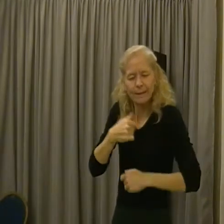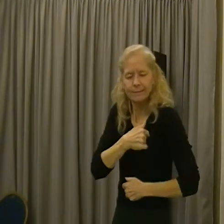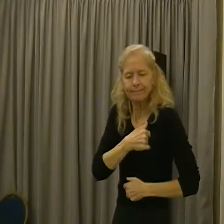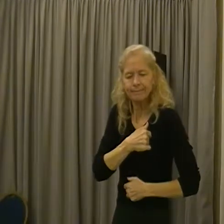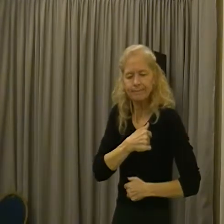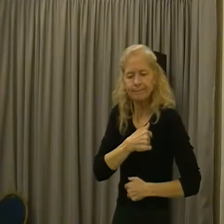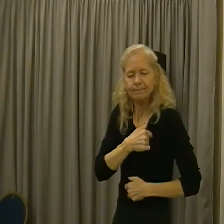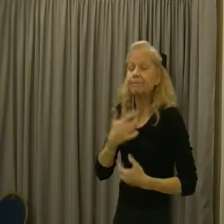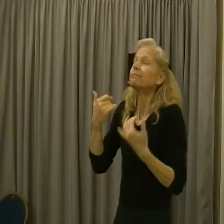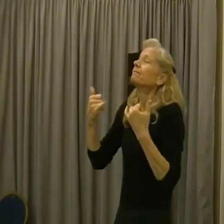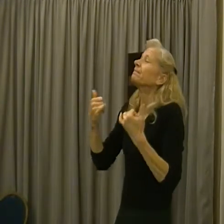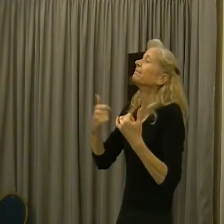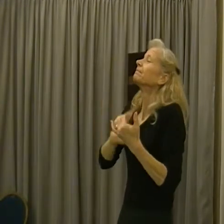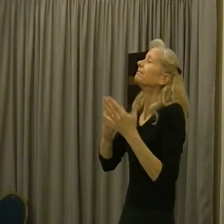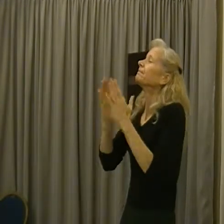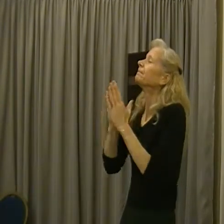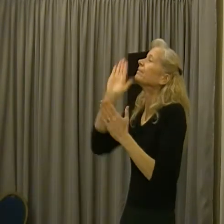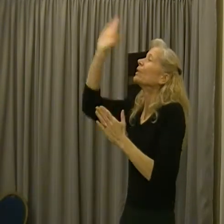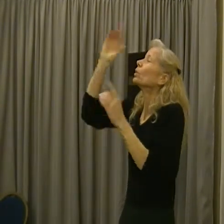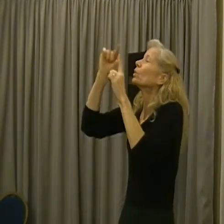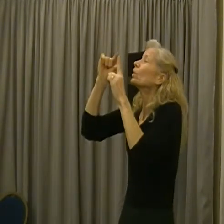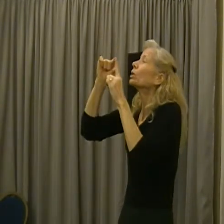glory, that, dear God, that your church would be